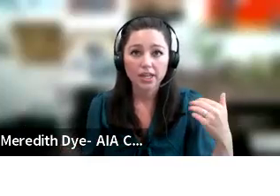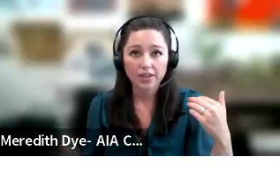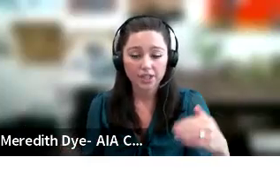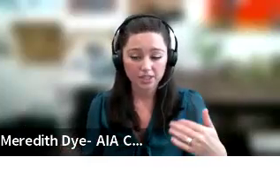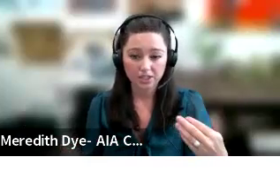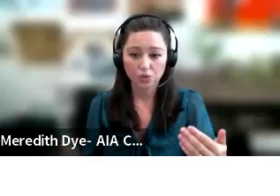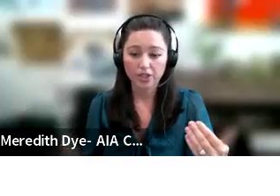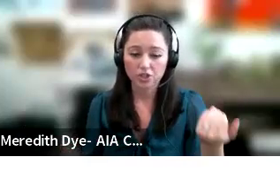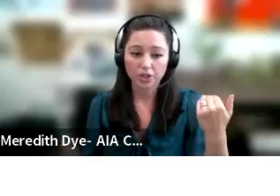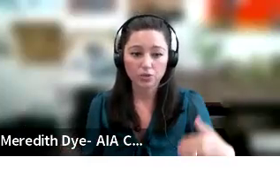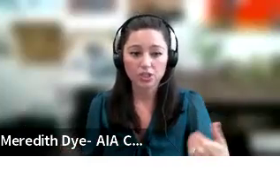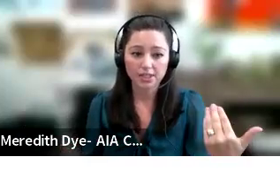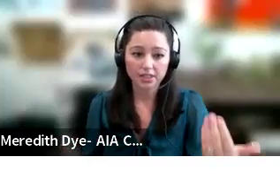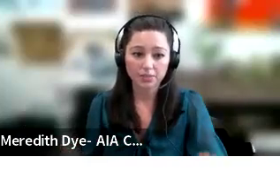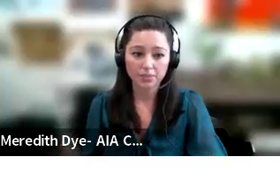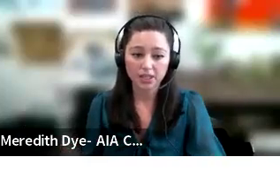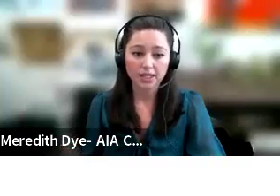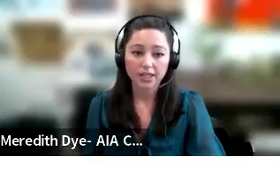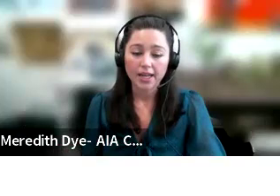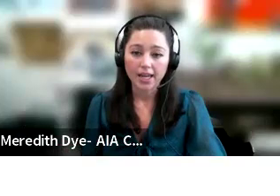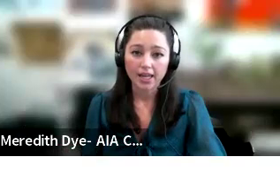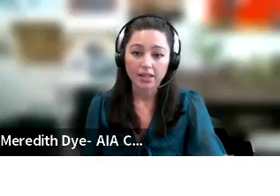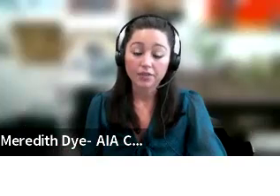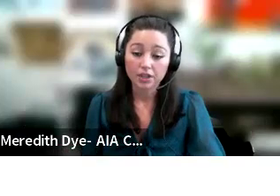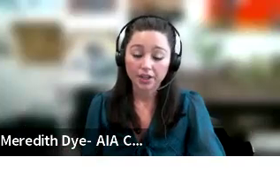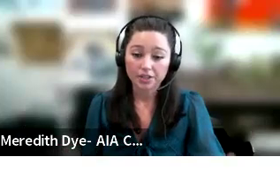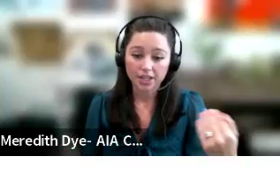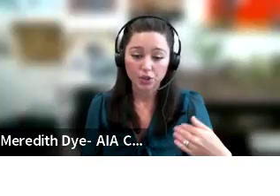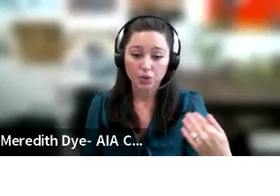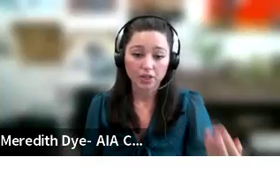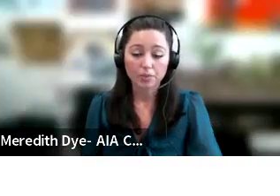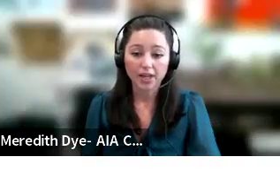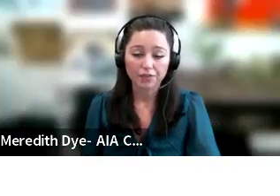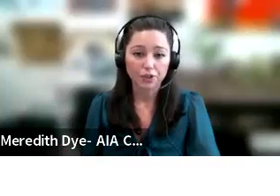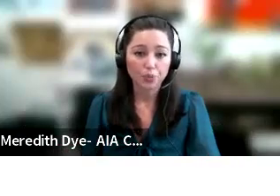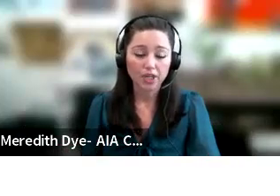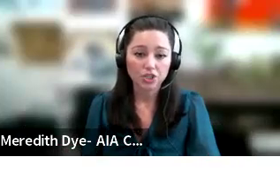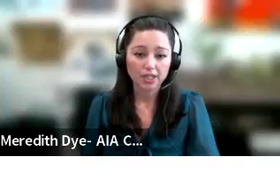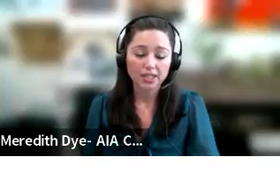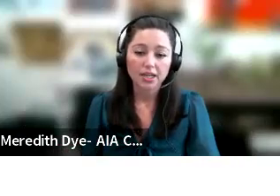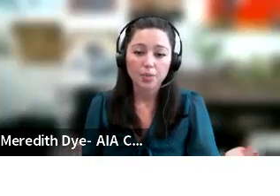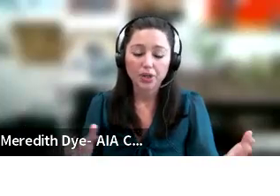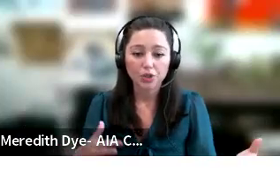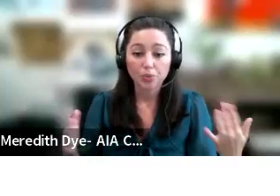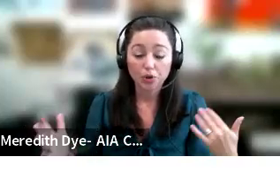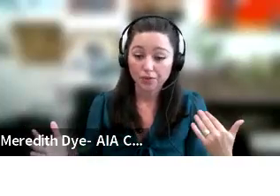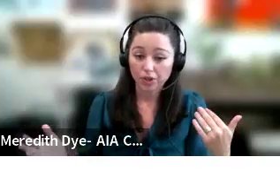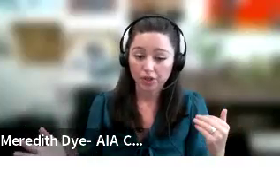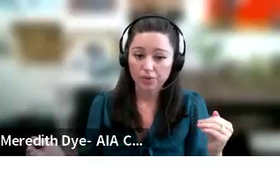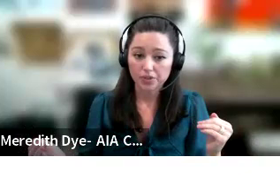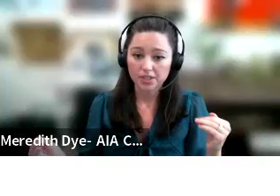So if it is a situation where you just send me a cover letter saying you're going to apply for a new project, but